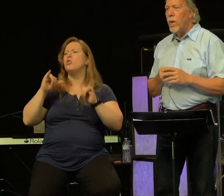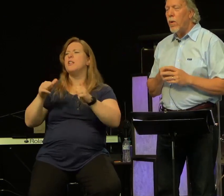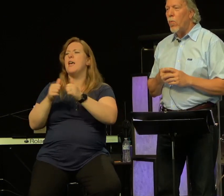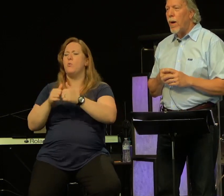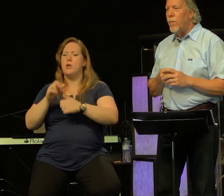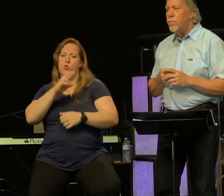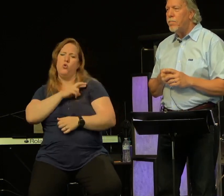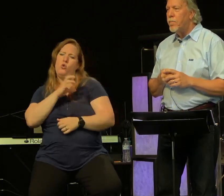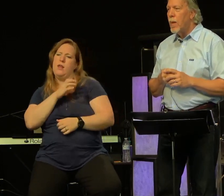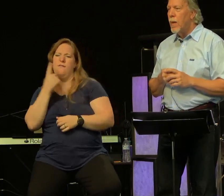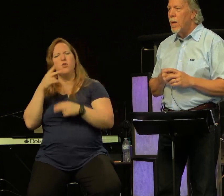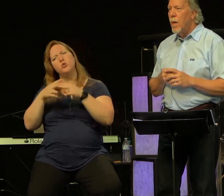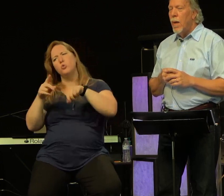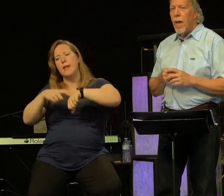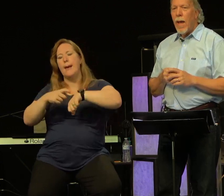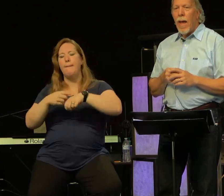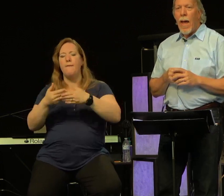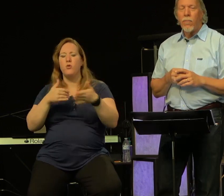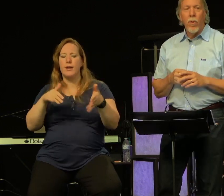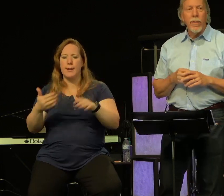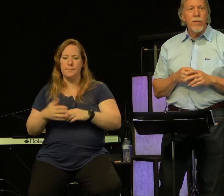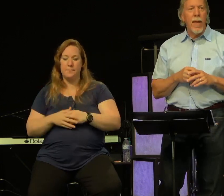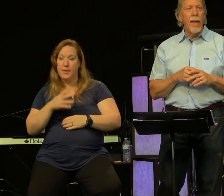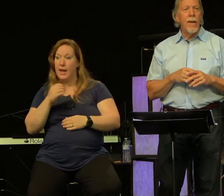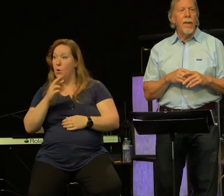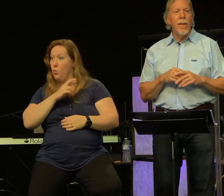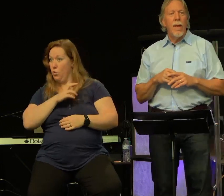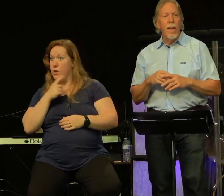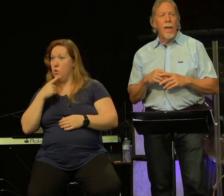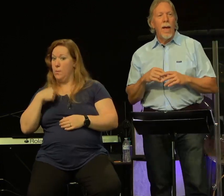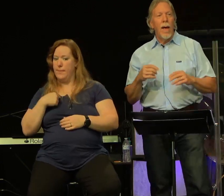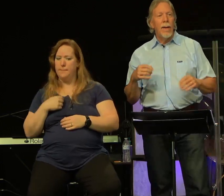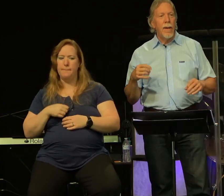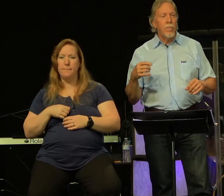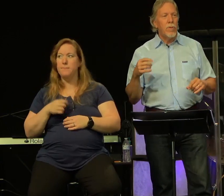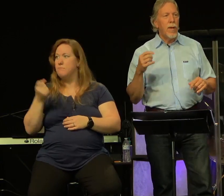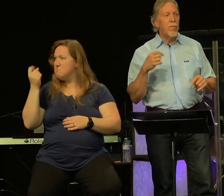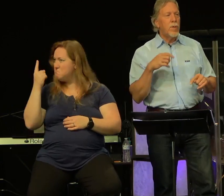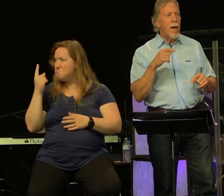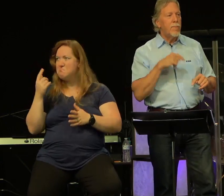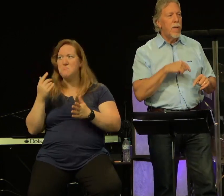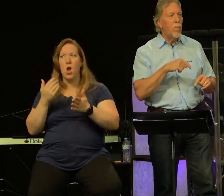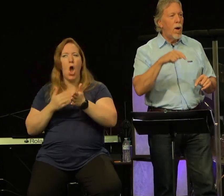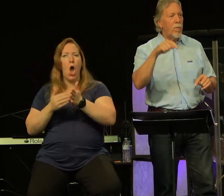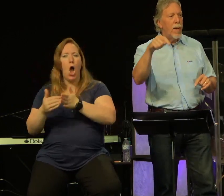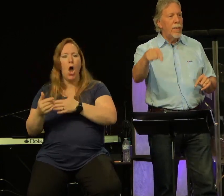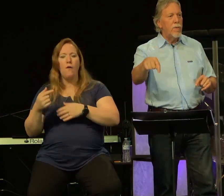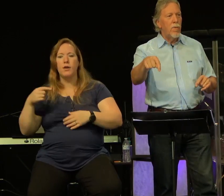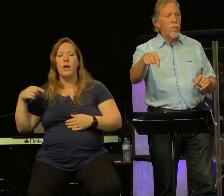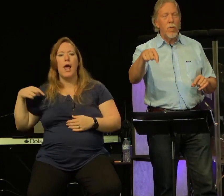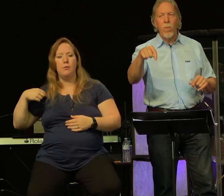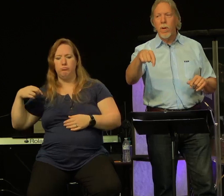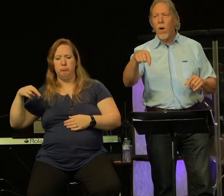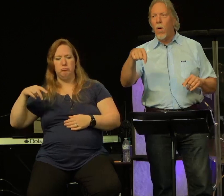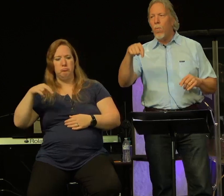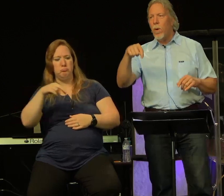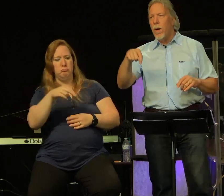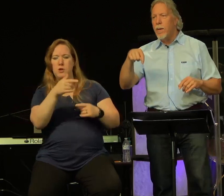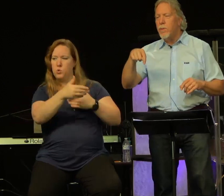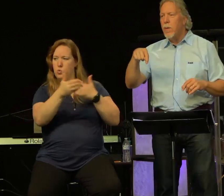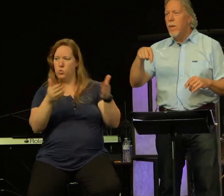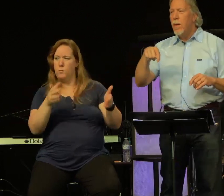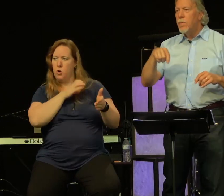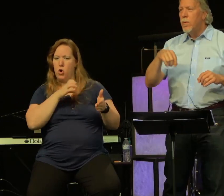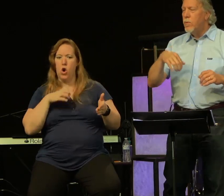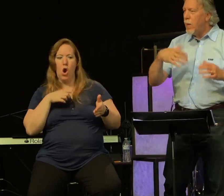for a little while. And Rudy said that there were several times he walked into the room where Carl